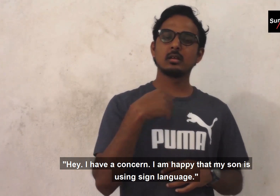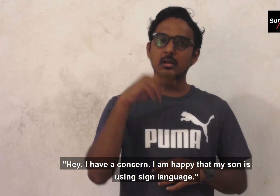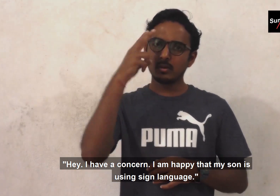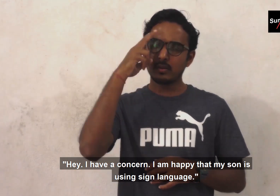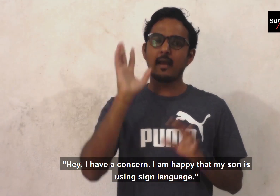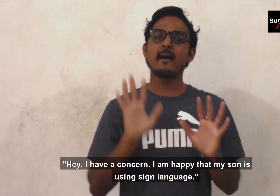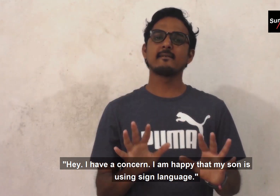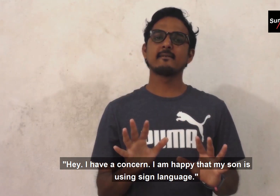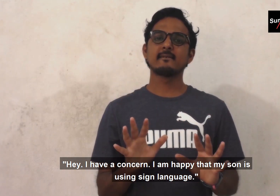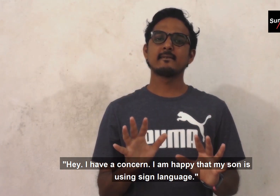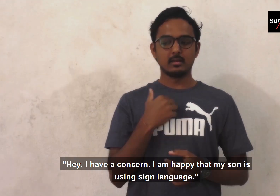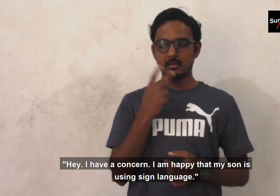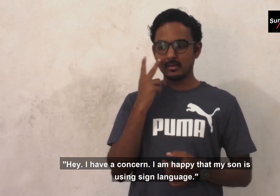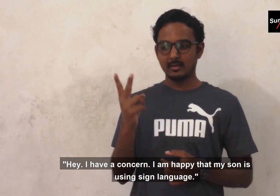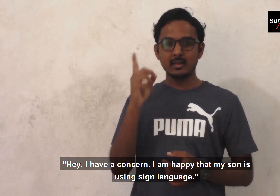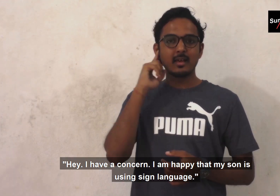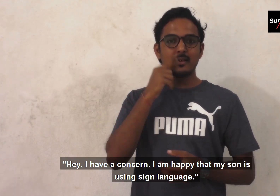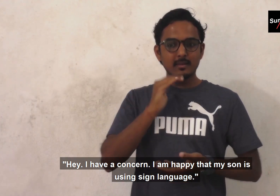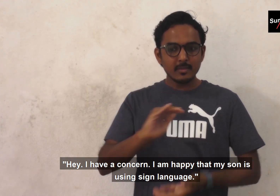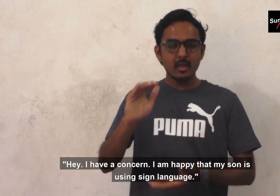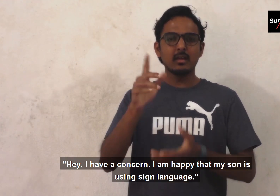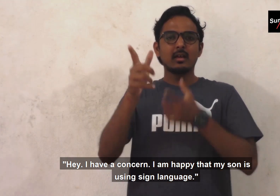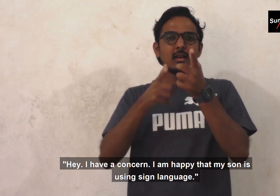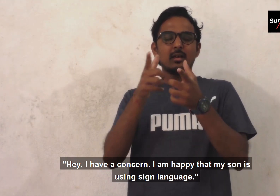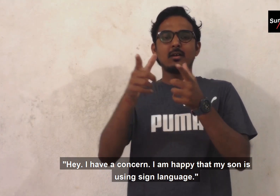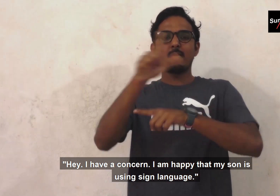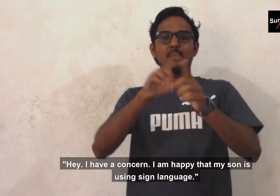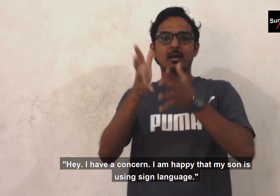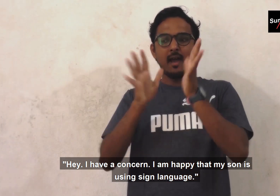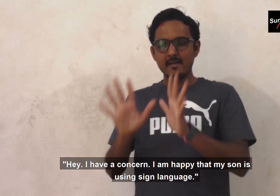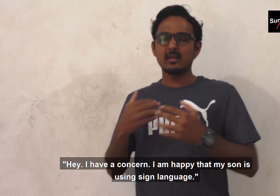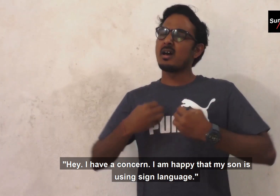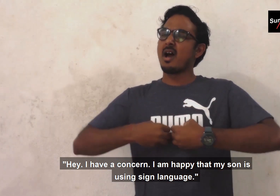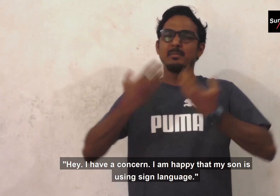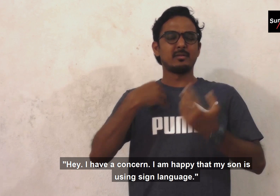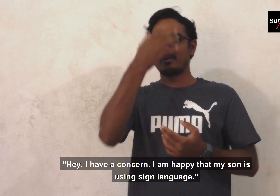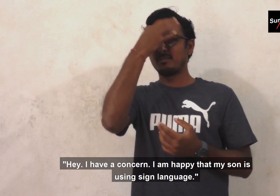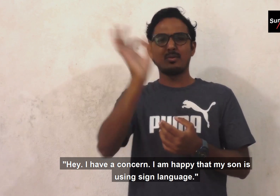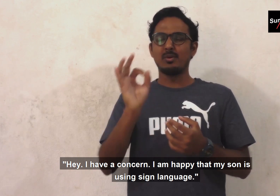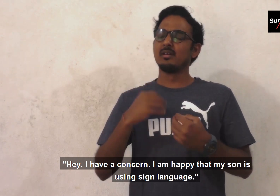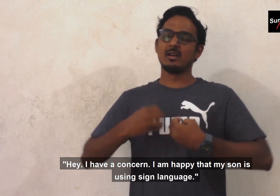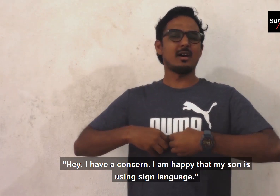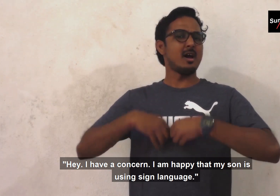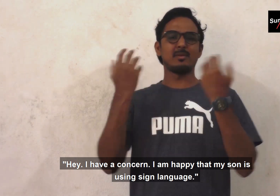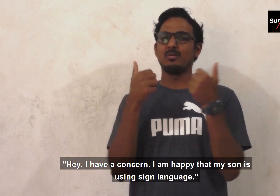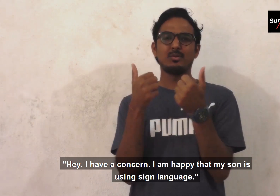Hey, I have a concern. I am happy that my son is using sign language.